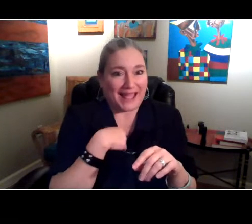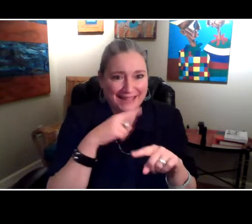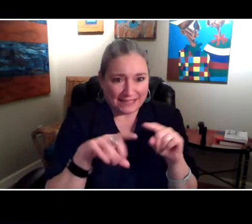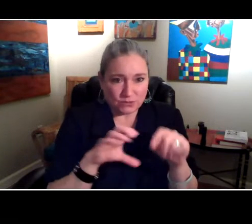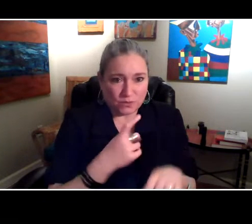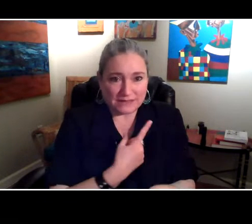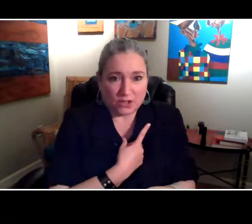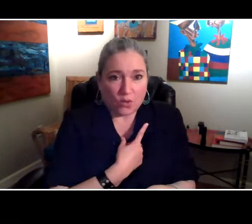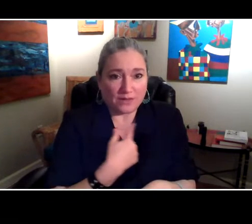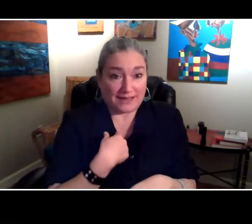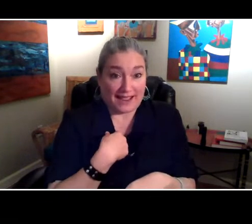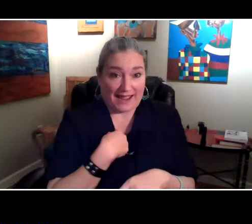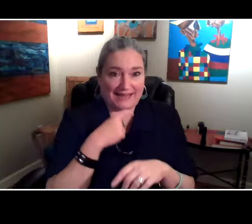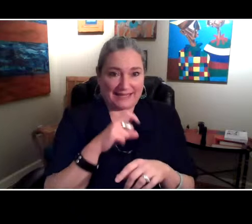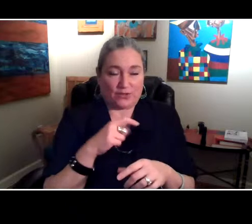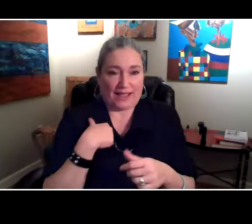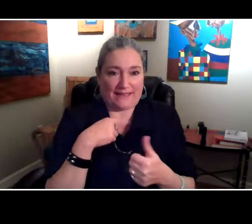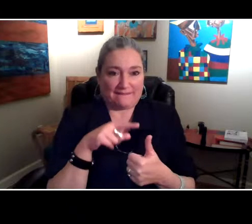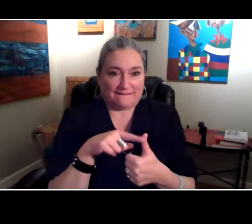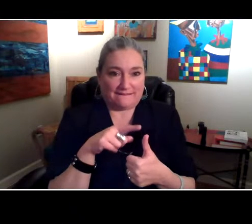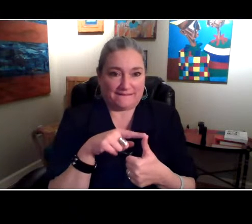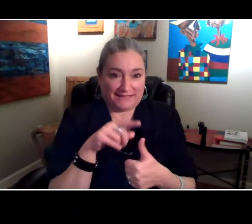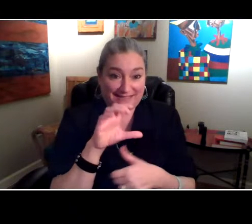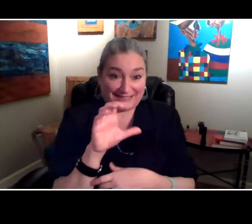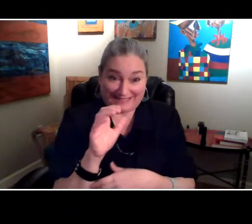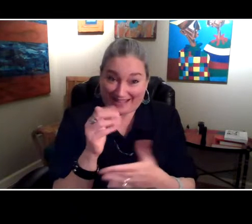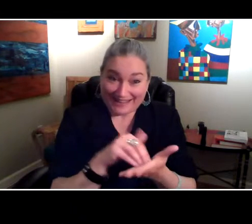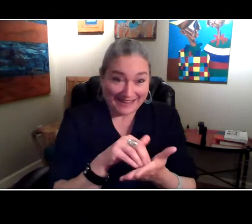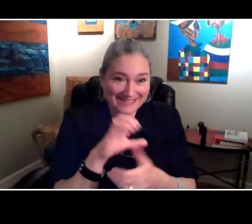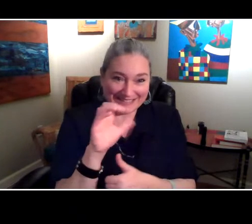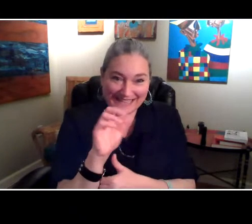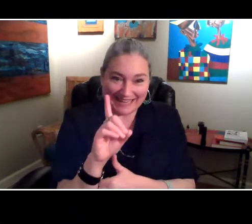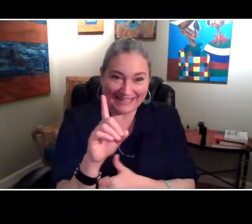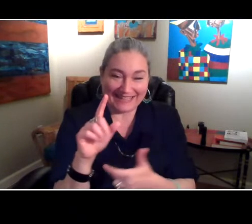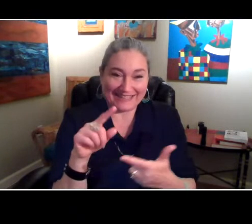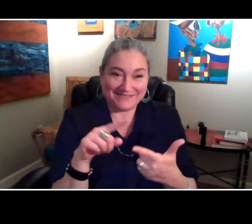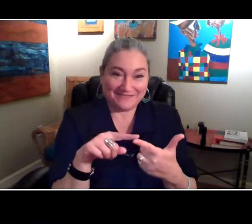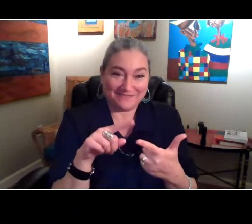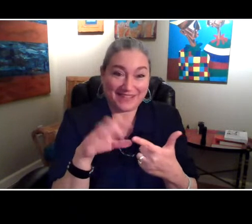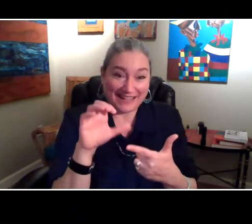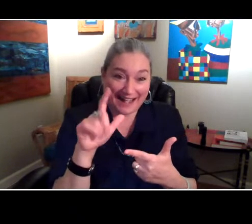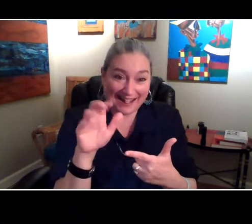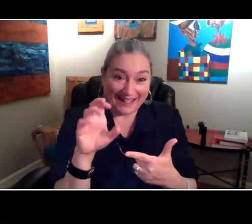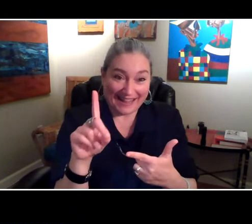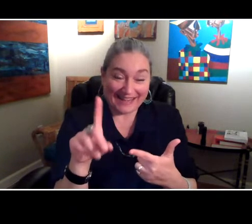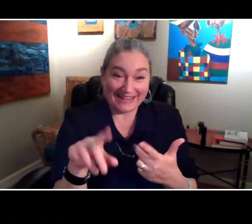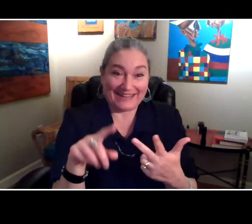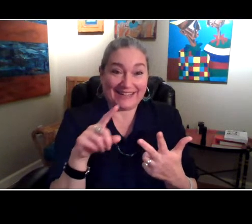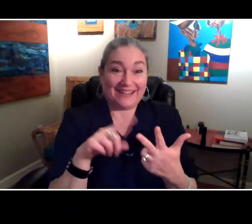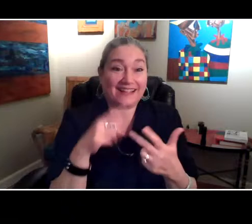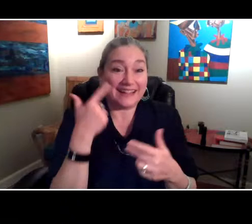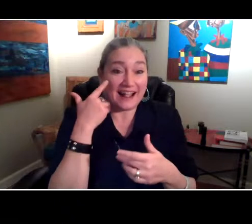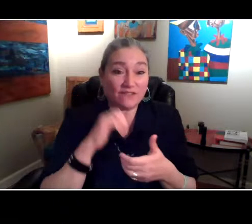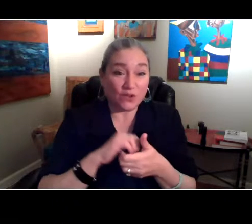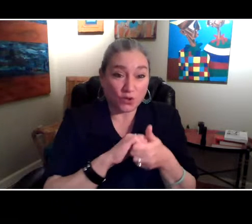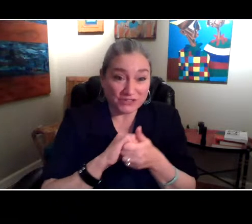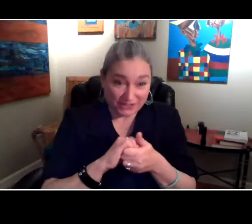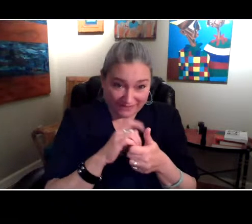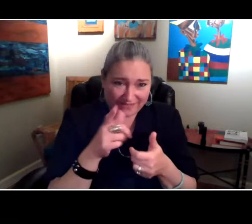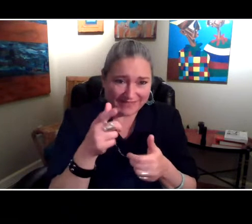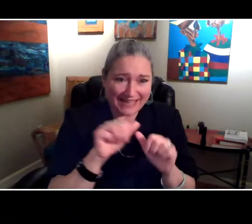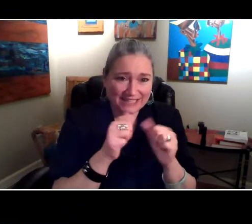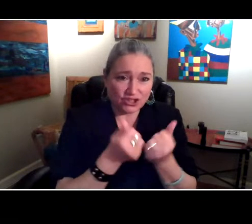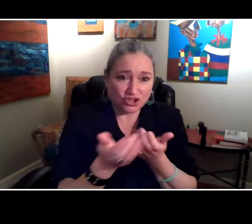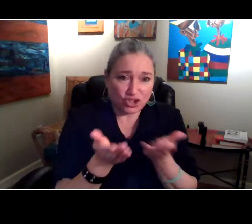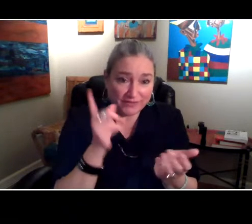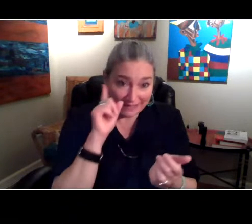the process of sharing it with the California Department of Education. I can't do it alone. I need to, again, have CAD